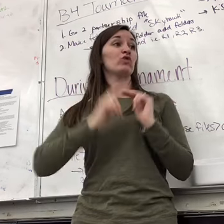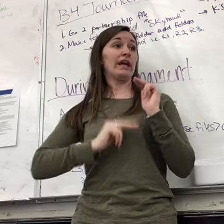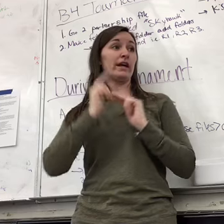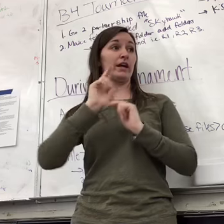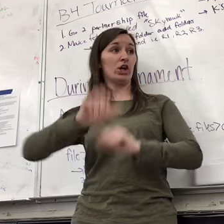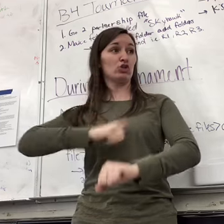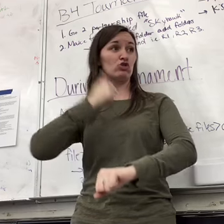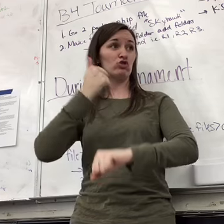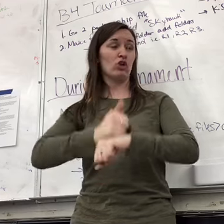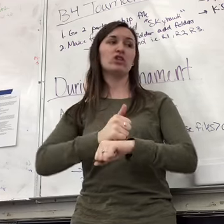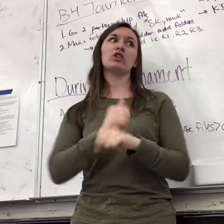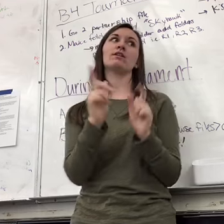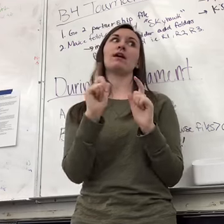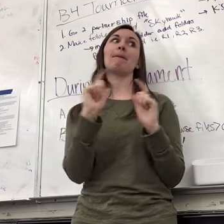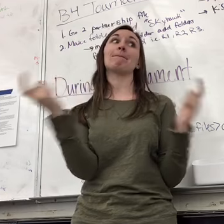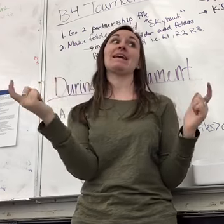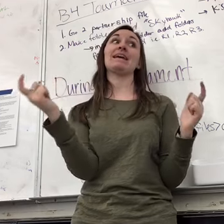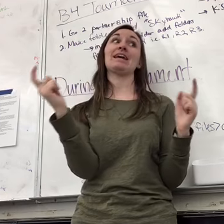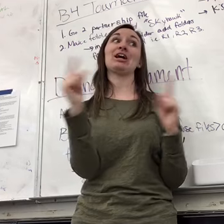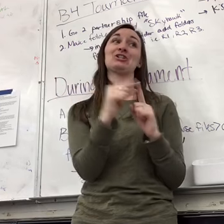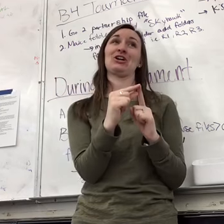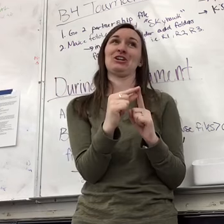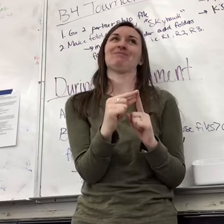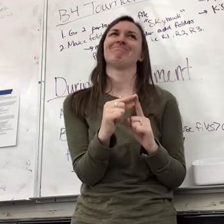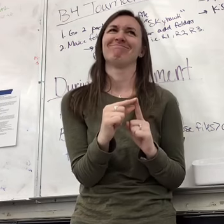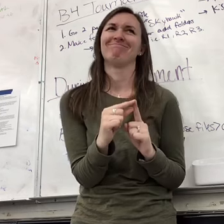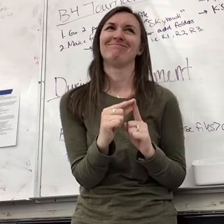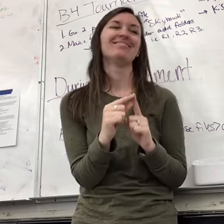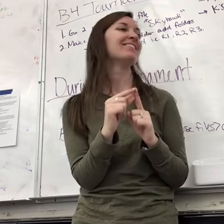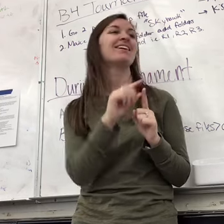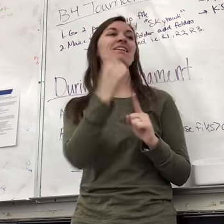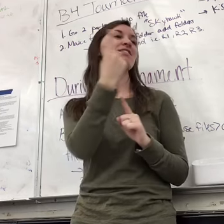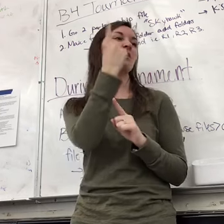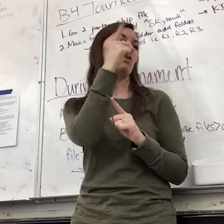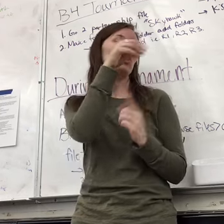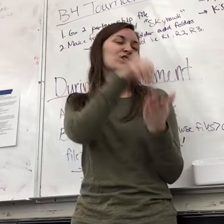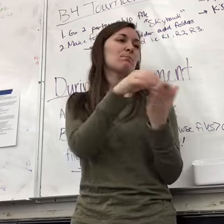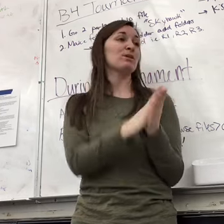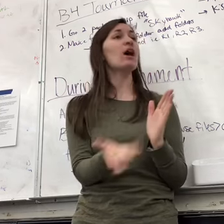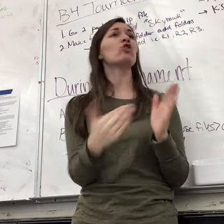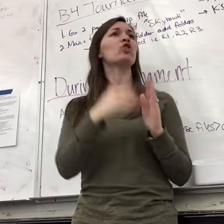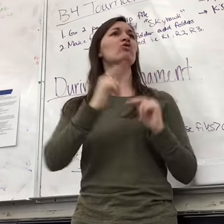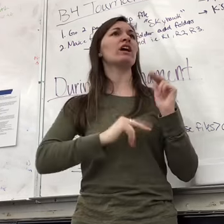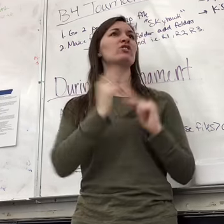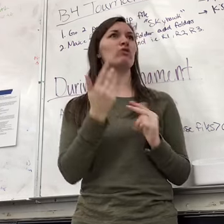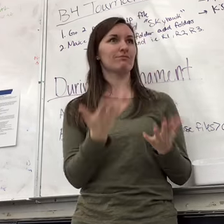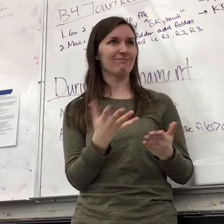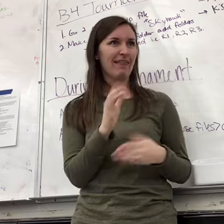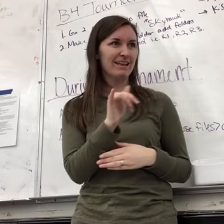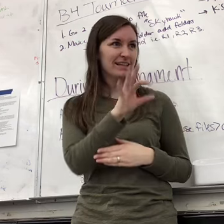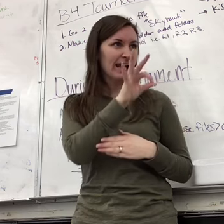Reconstruction's a really big term. I will try my best to describe it, because that's like a 90-minute presentation.